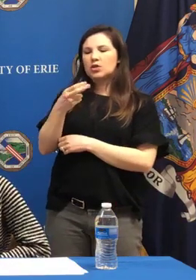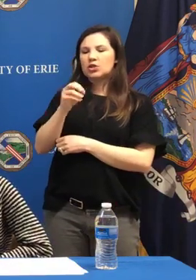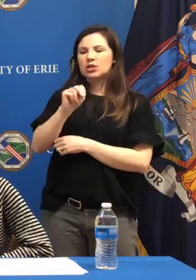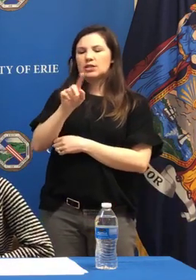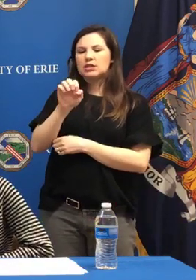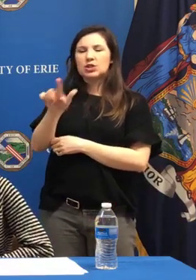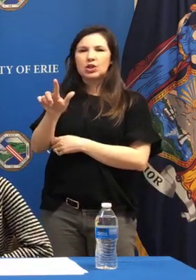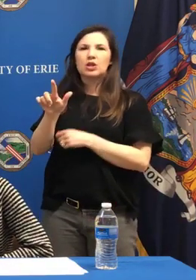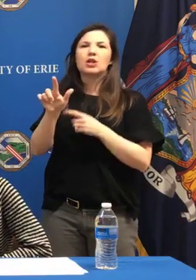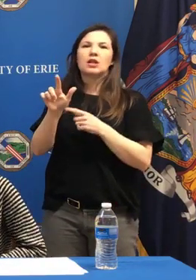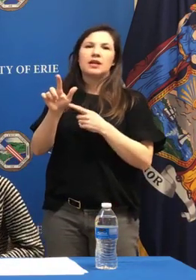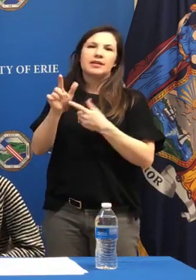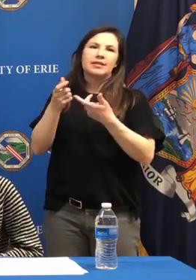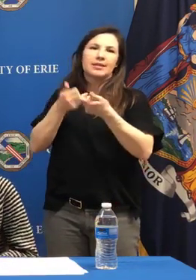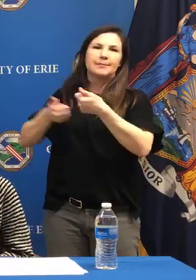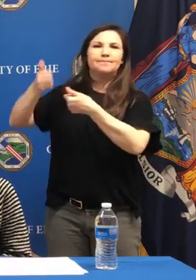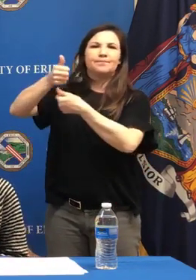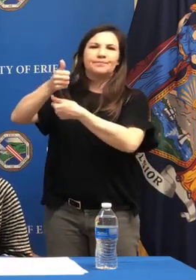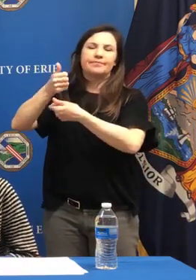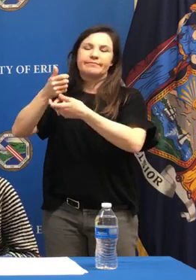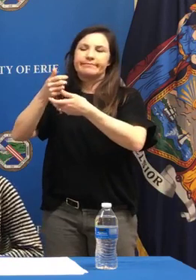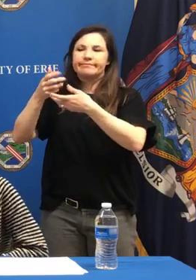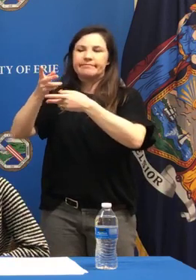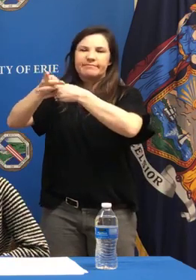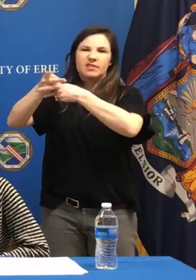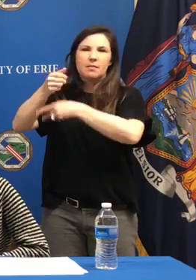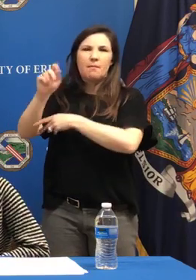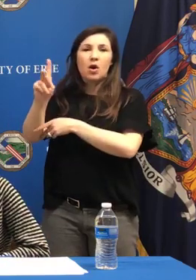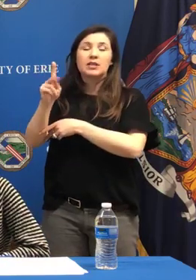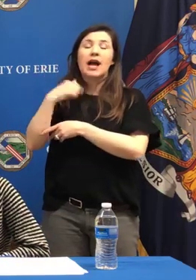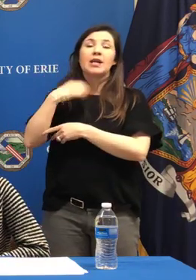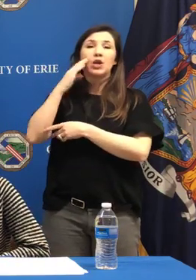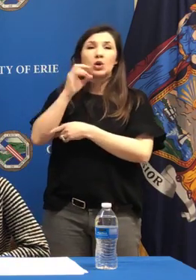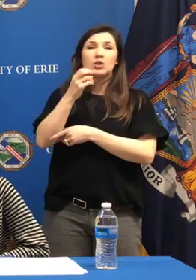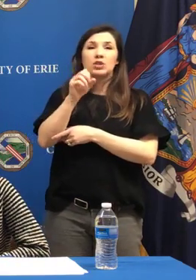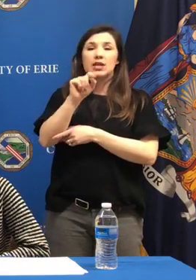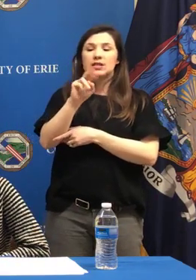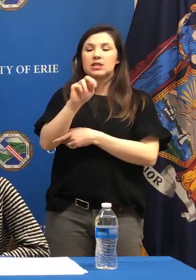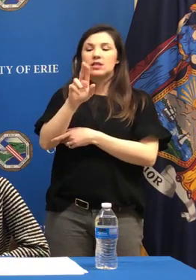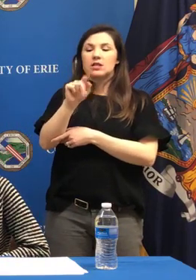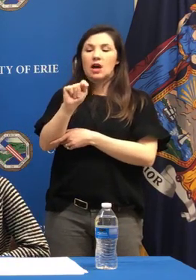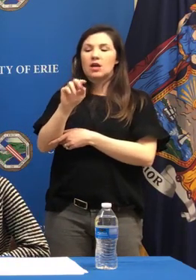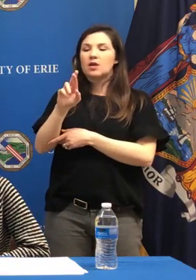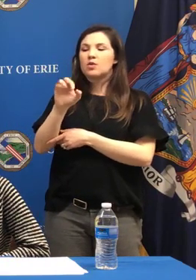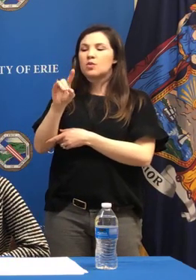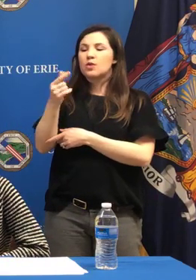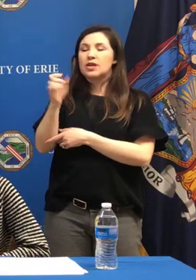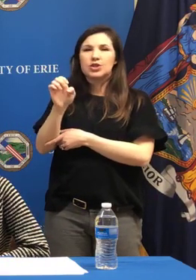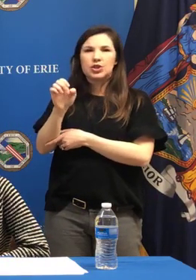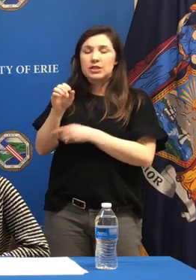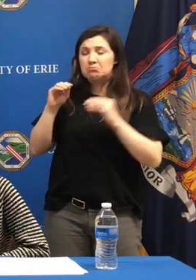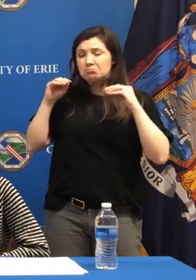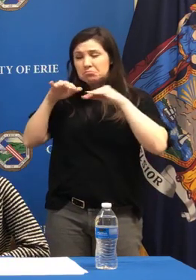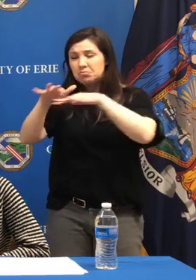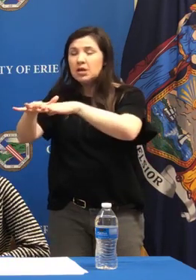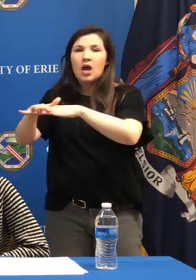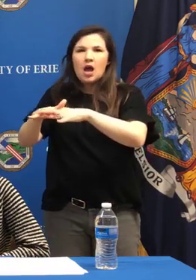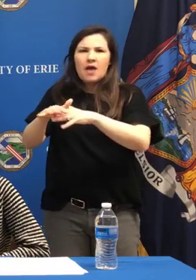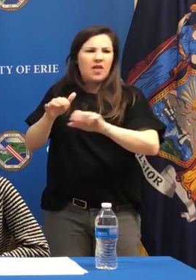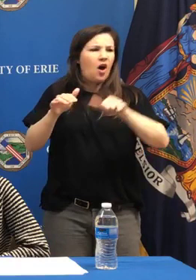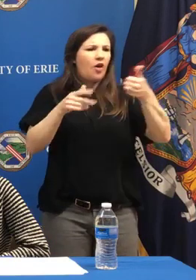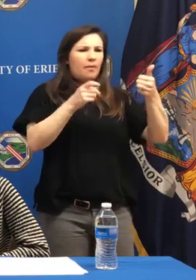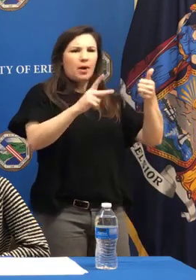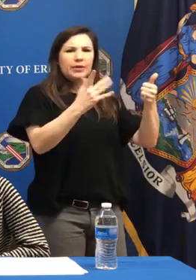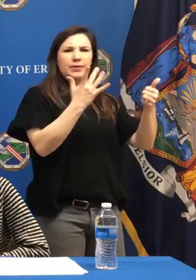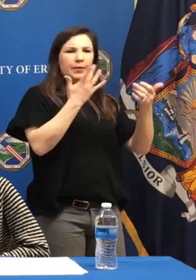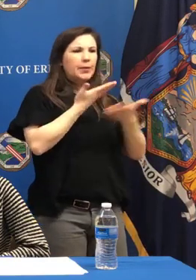we have heard that Chestnut Ridge, once again, is very busy, and many of our other parks have nobody there. Folks, we have 10,000 acres to enjoy. We